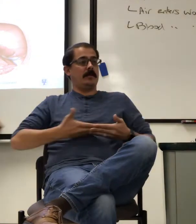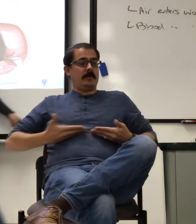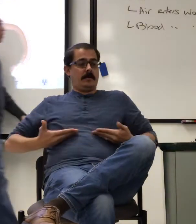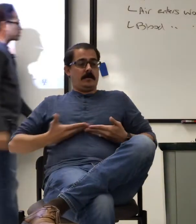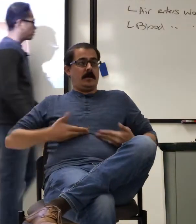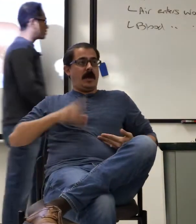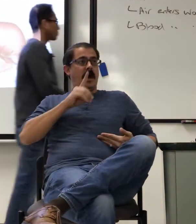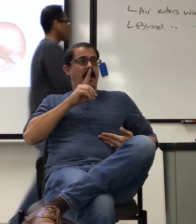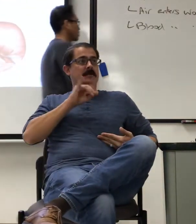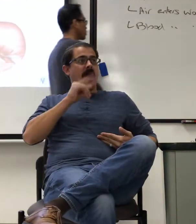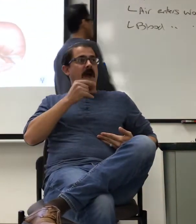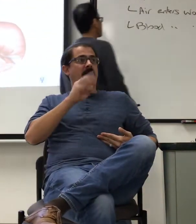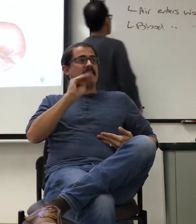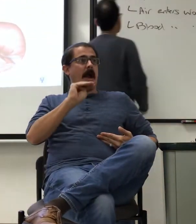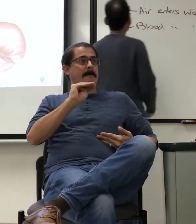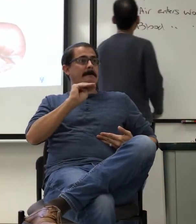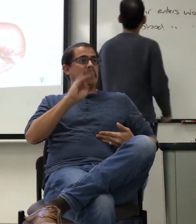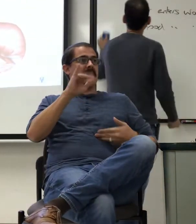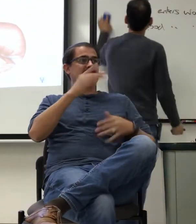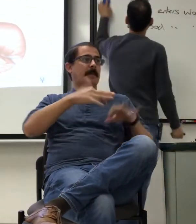your major muscle of inspiration.